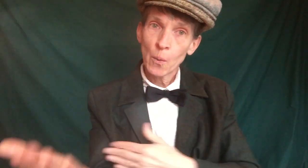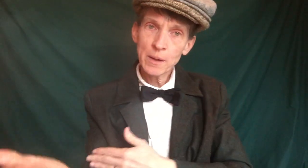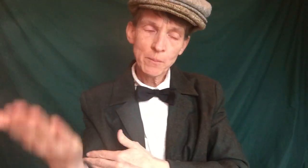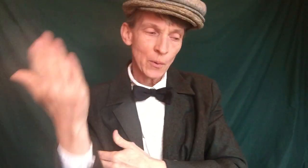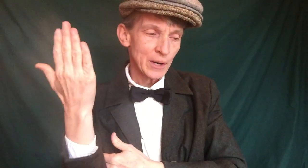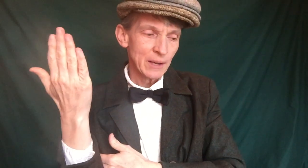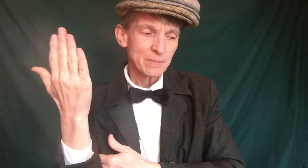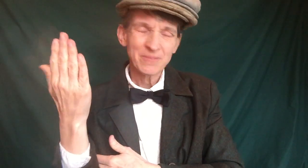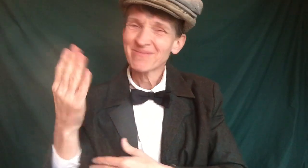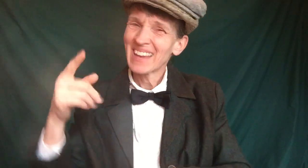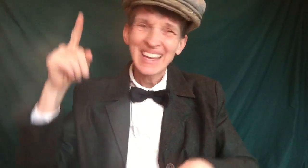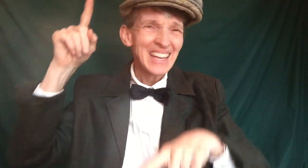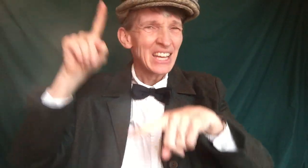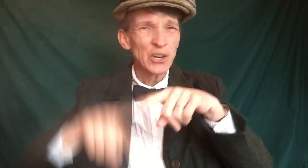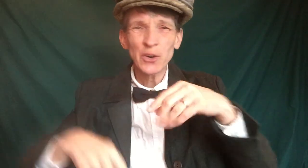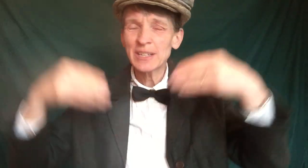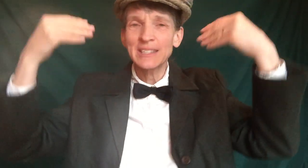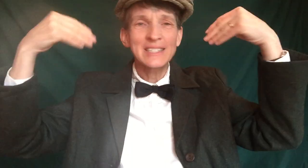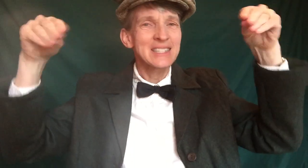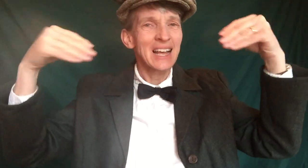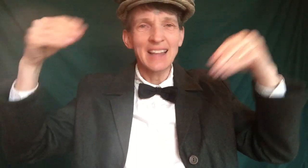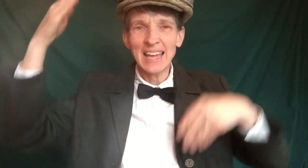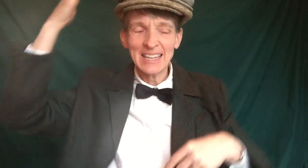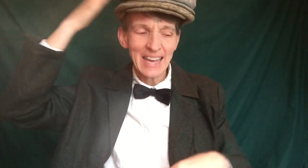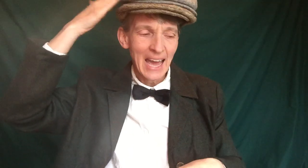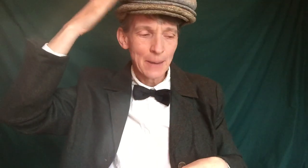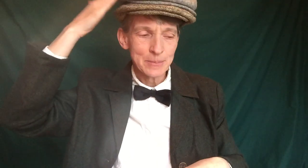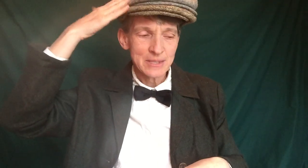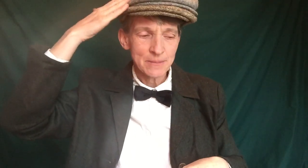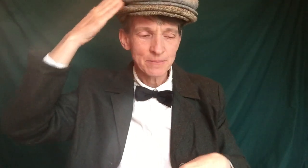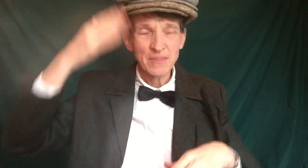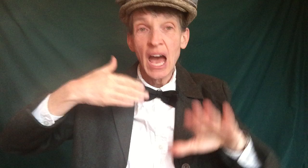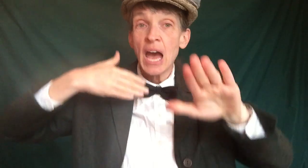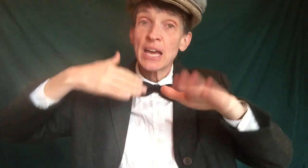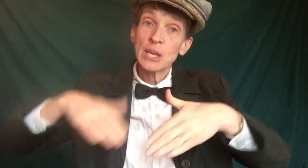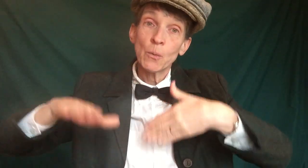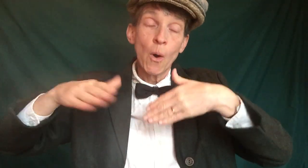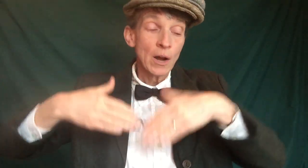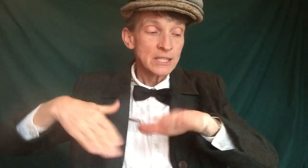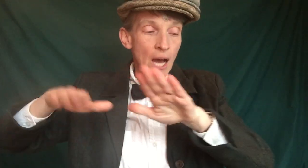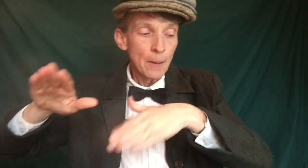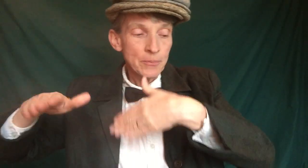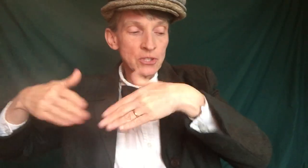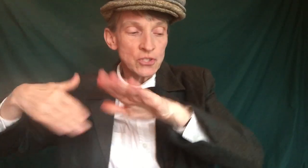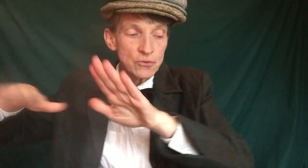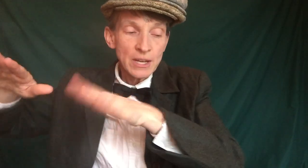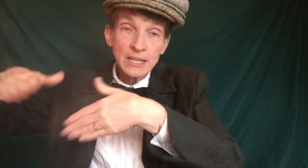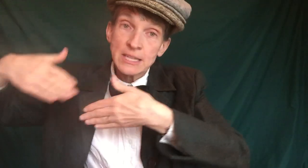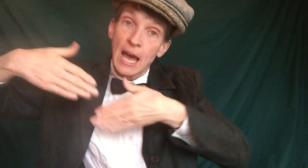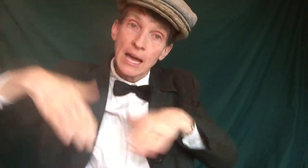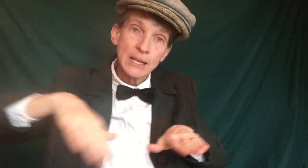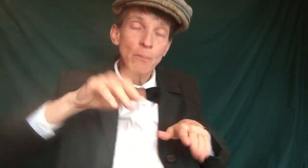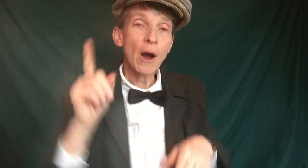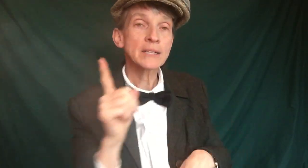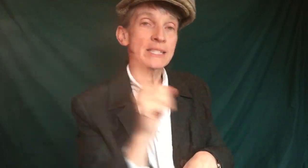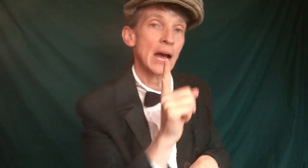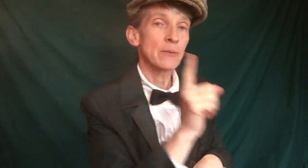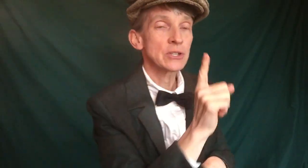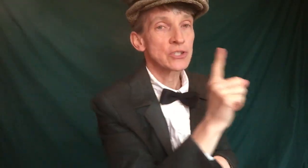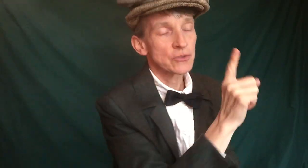One morning, he couldn't sell any caps. He walked up the street and he walked down the